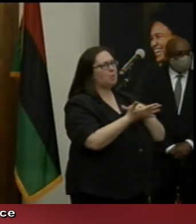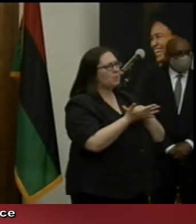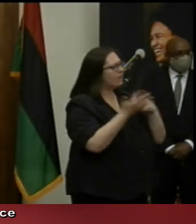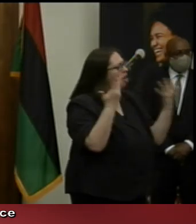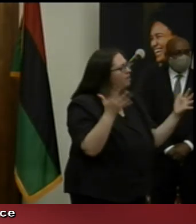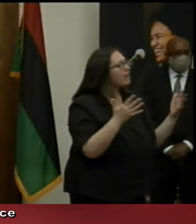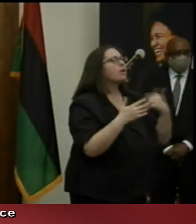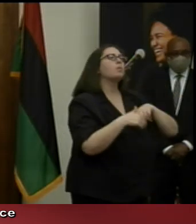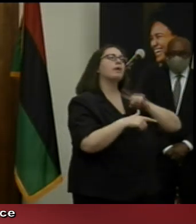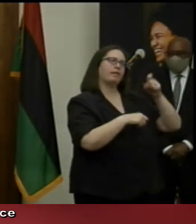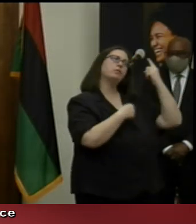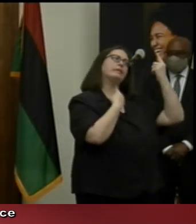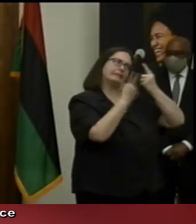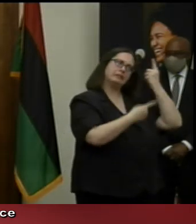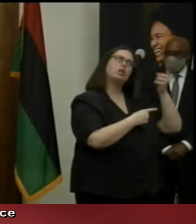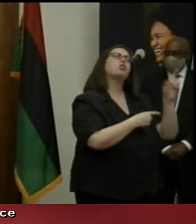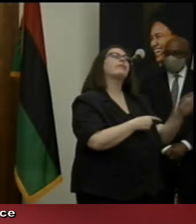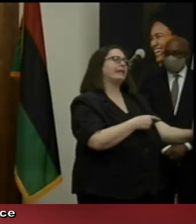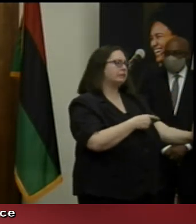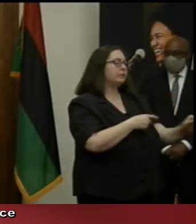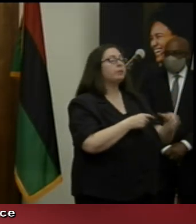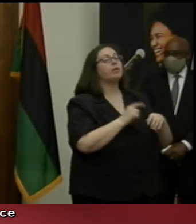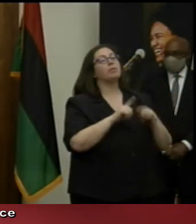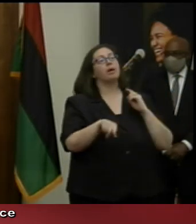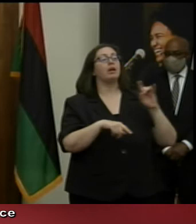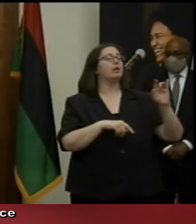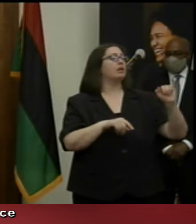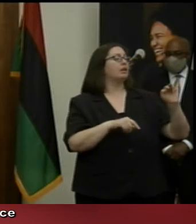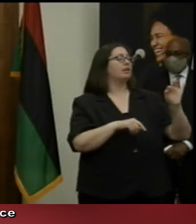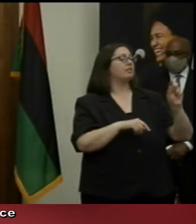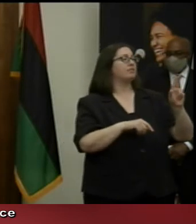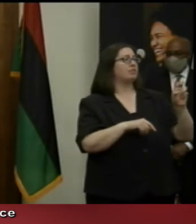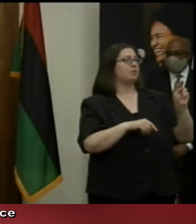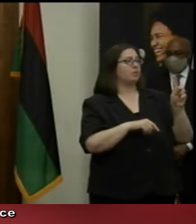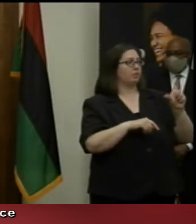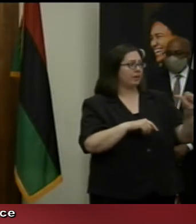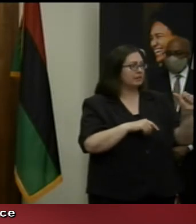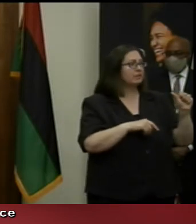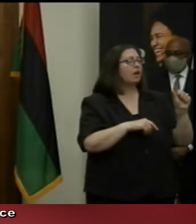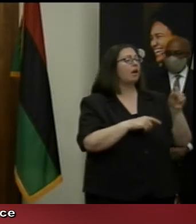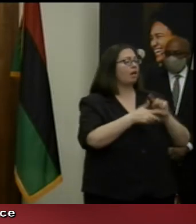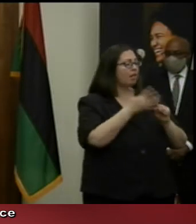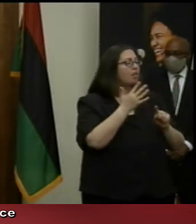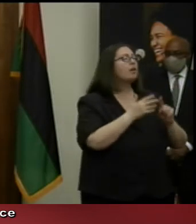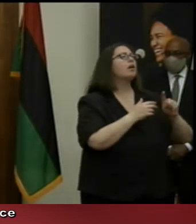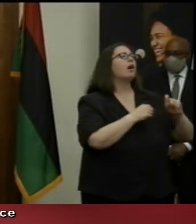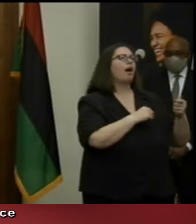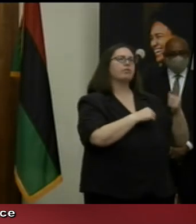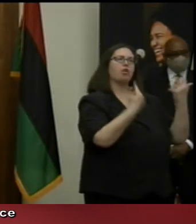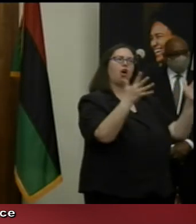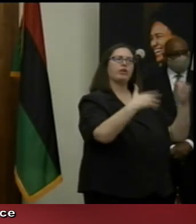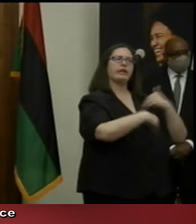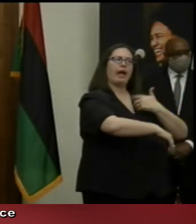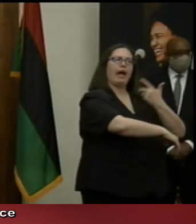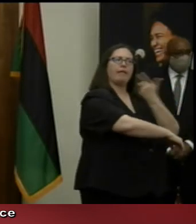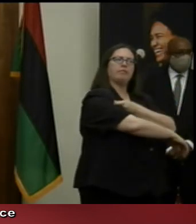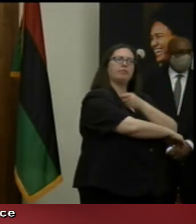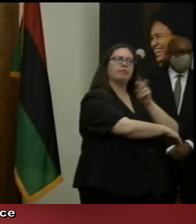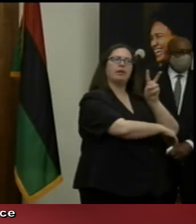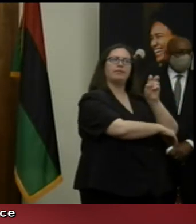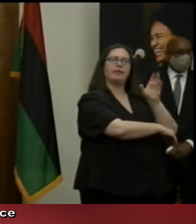consideration. But unlike influenza and some of the other vaccine preventable diseases, there are pharmaceutical